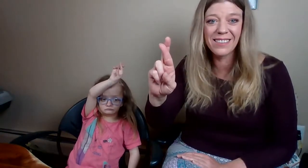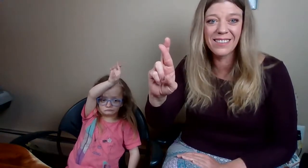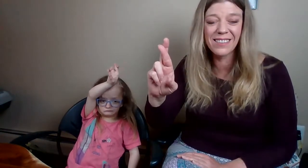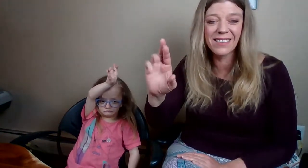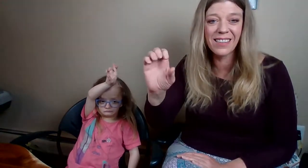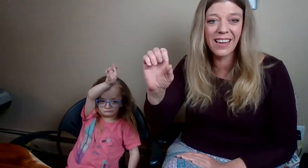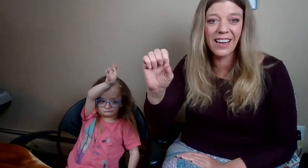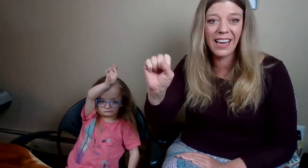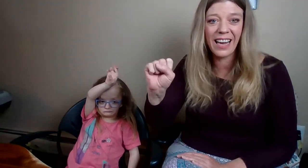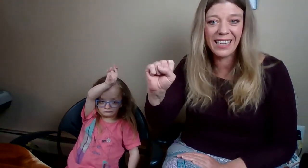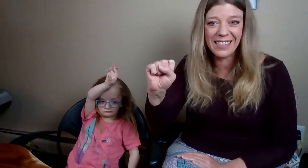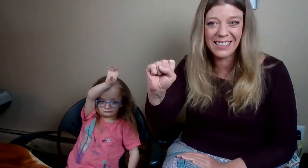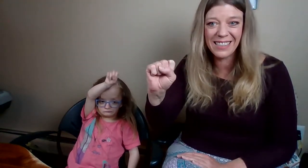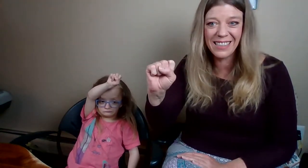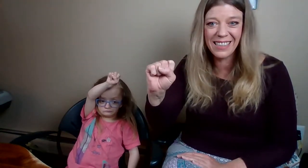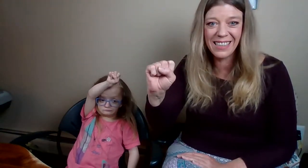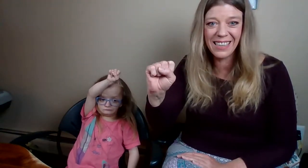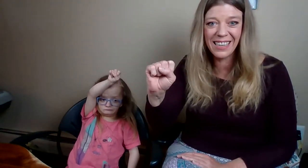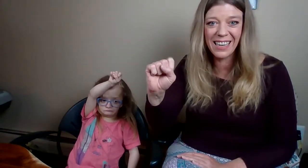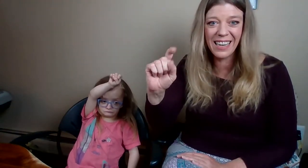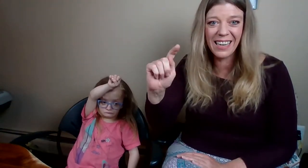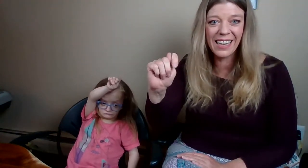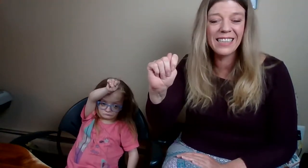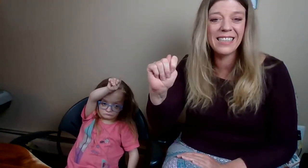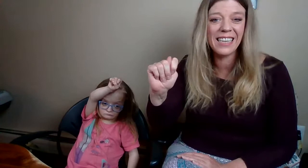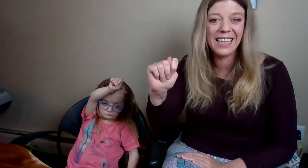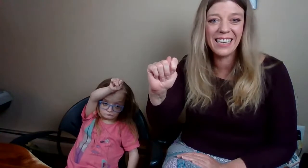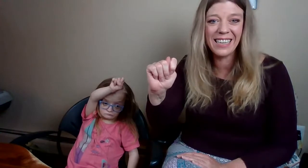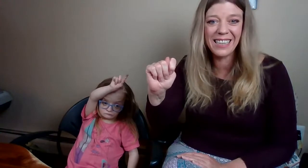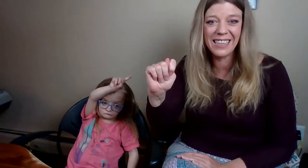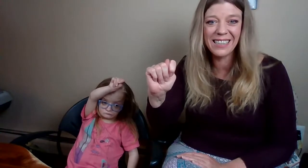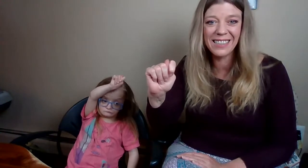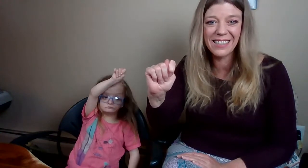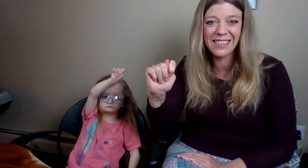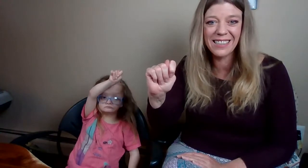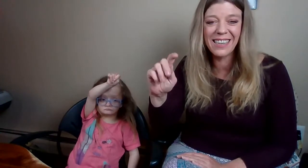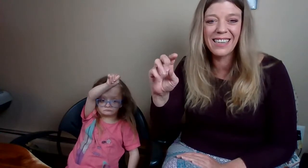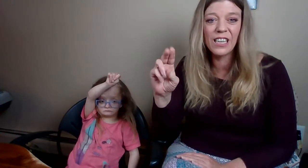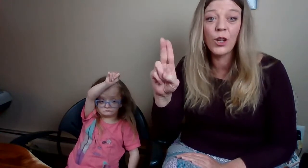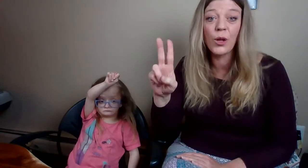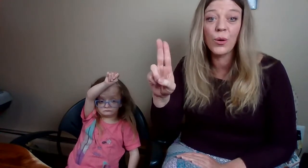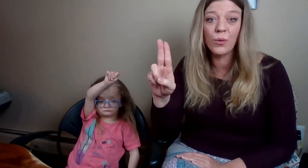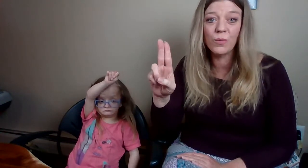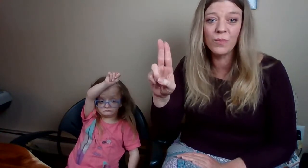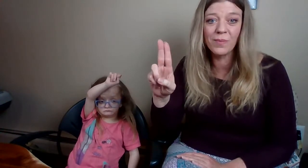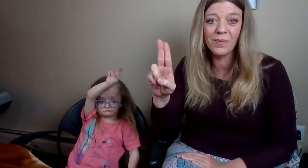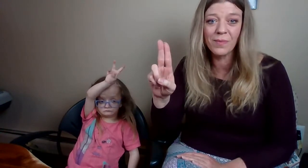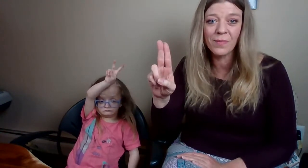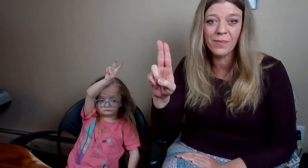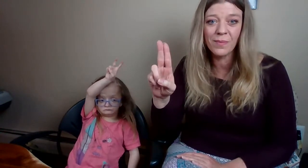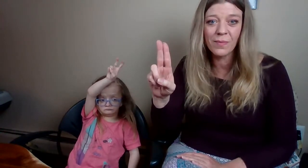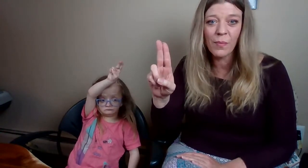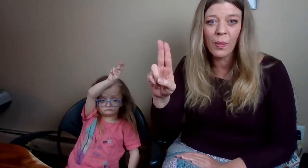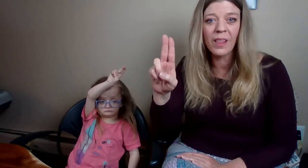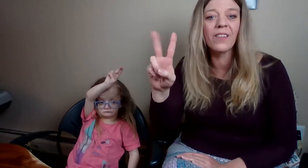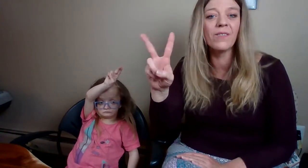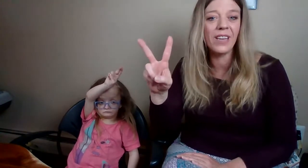mm, S, mm, T, mm, U, mm,